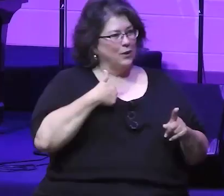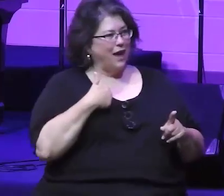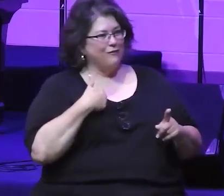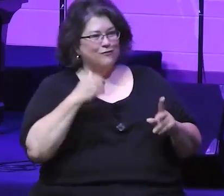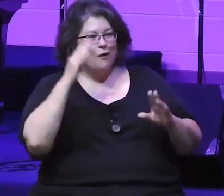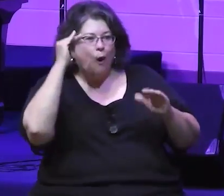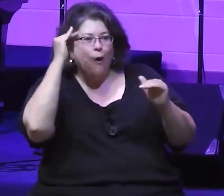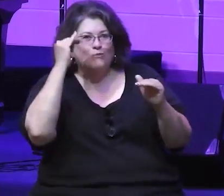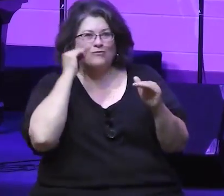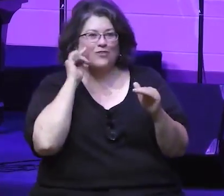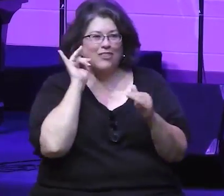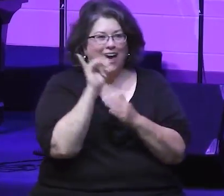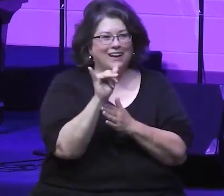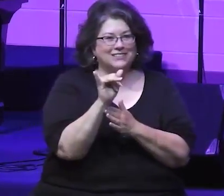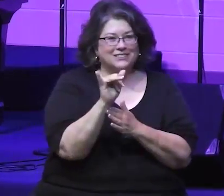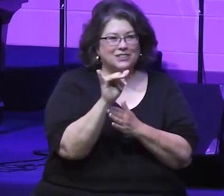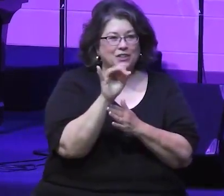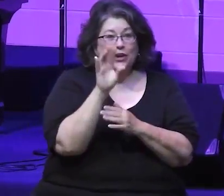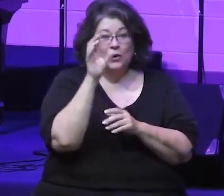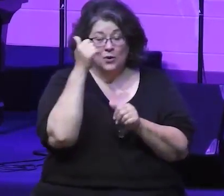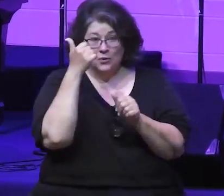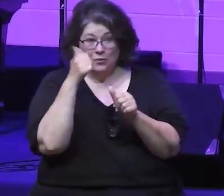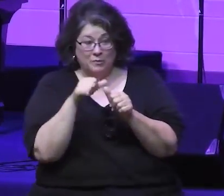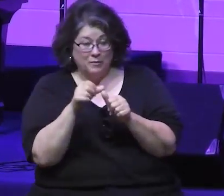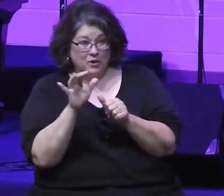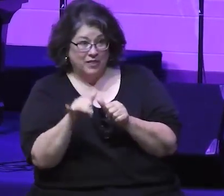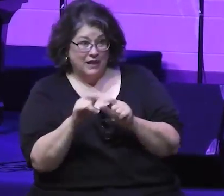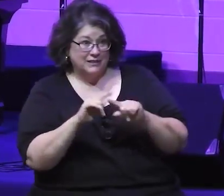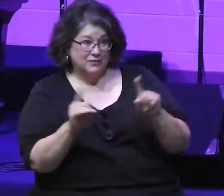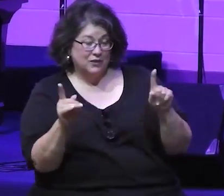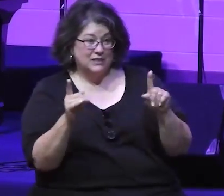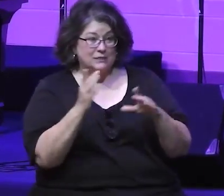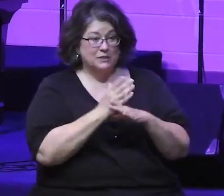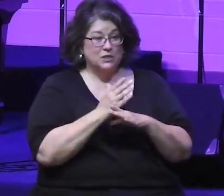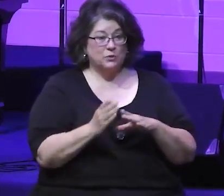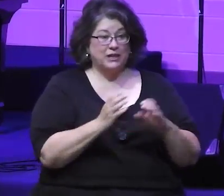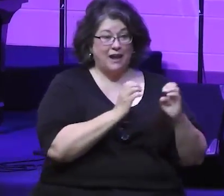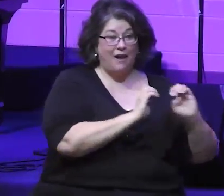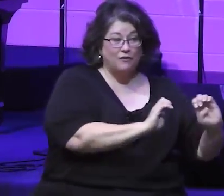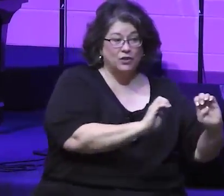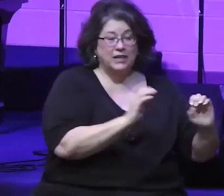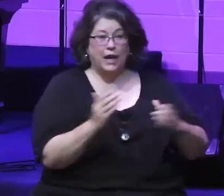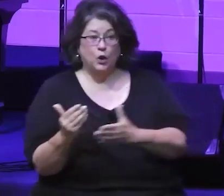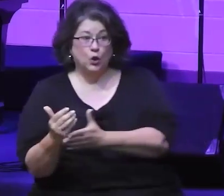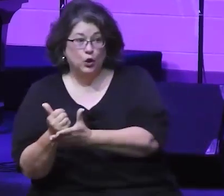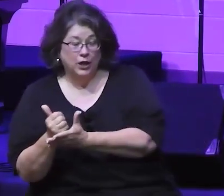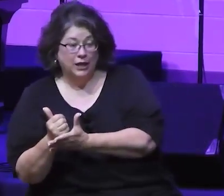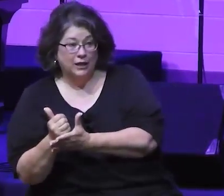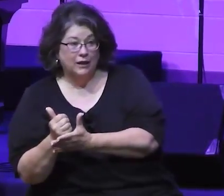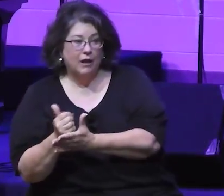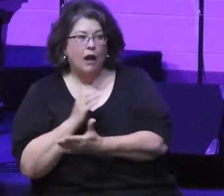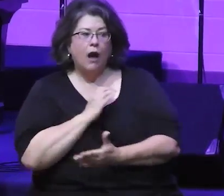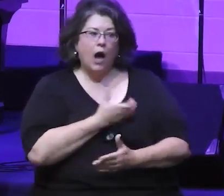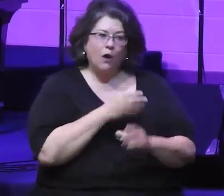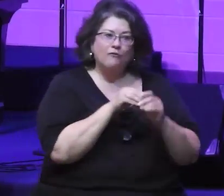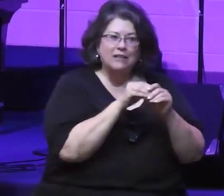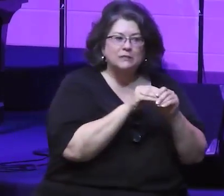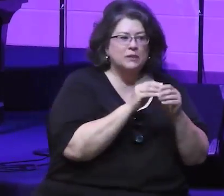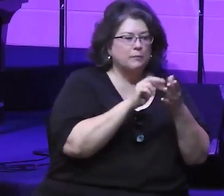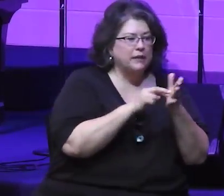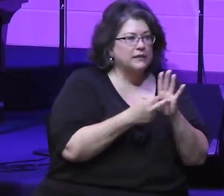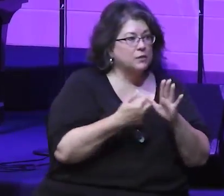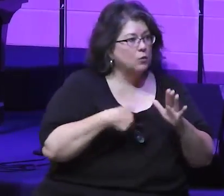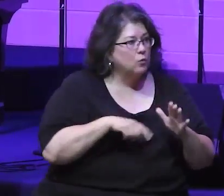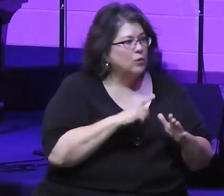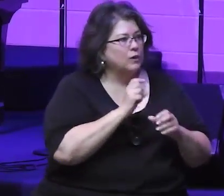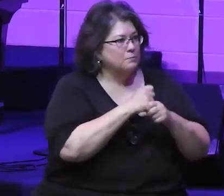this. Remember that difference between effort and earning. Our investment, it means that we bring effort and we take our life and we